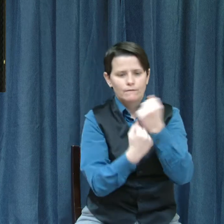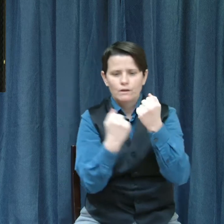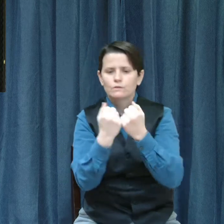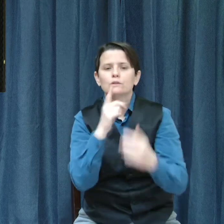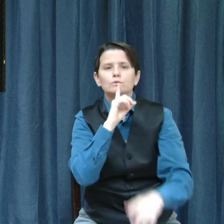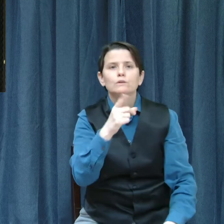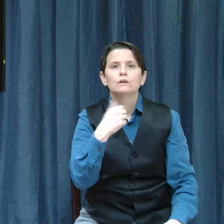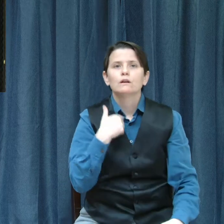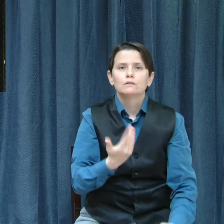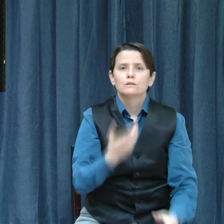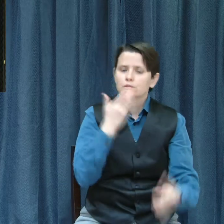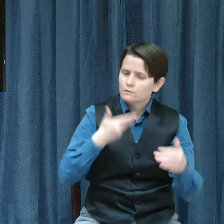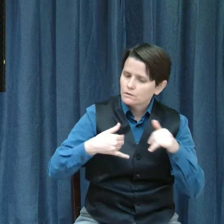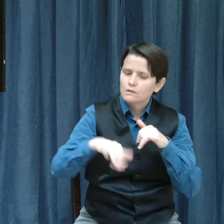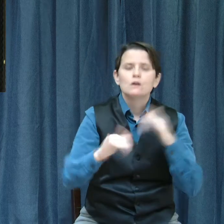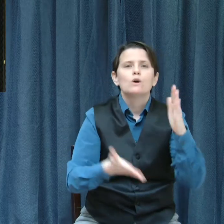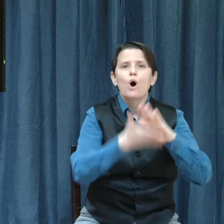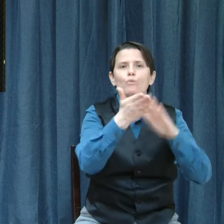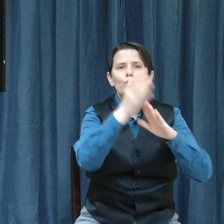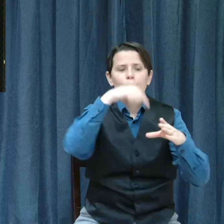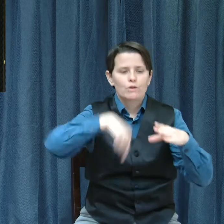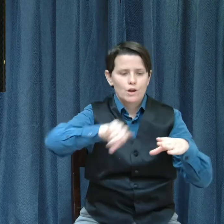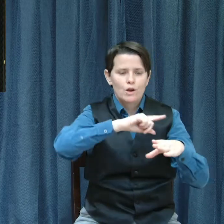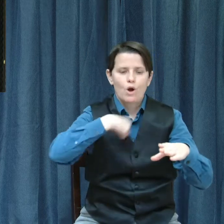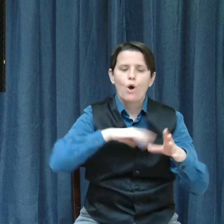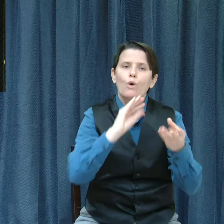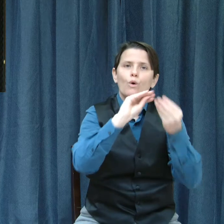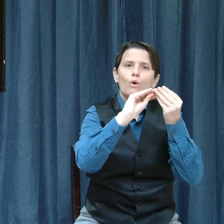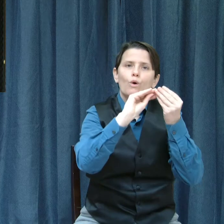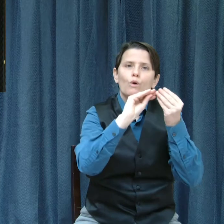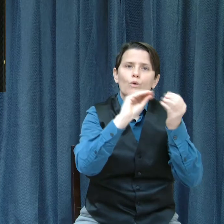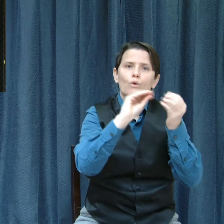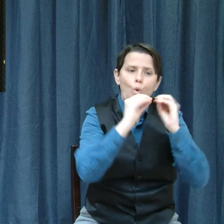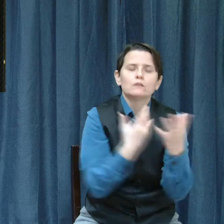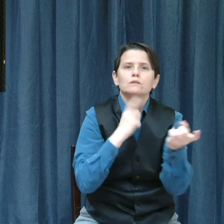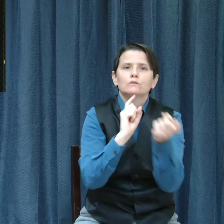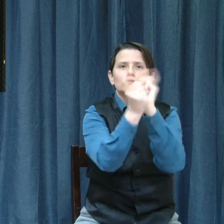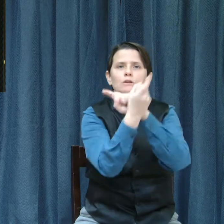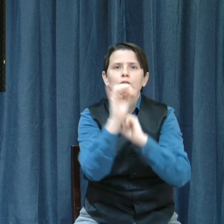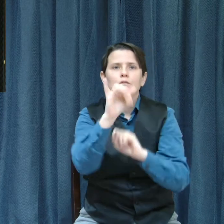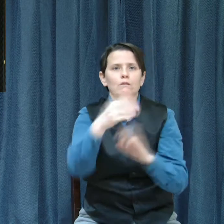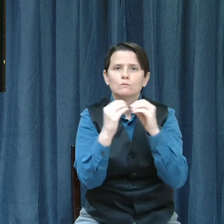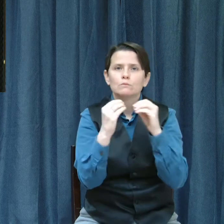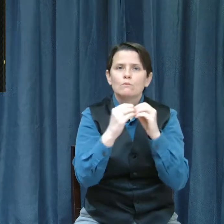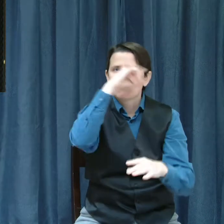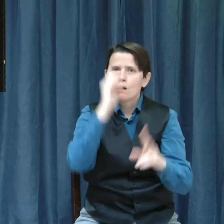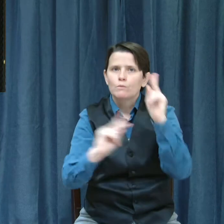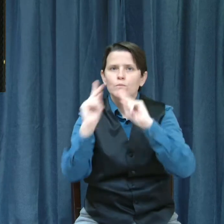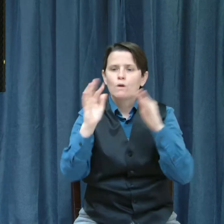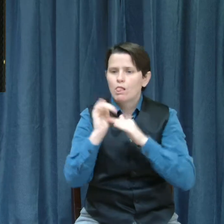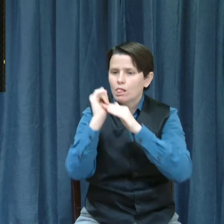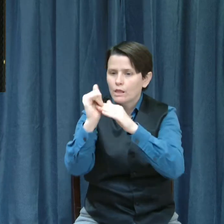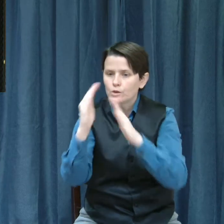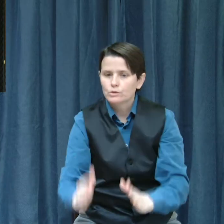operating within our organization to changing it so that there are more Black people in leadership. It will require all